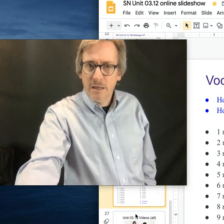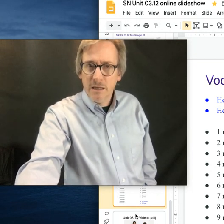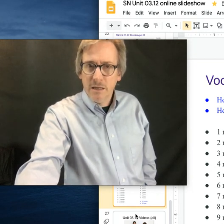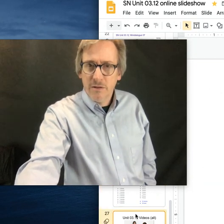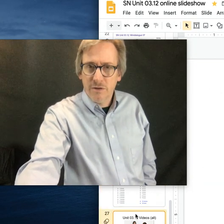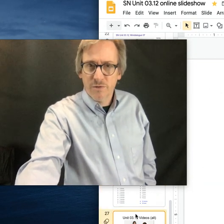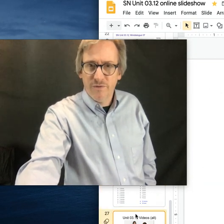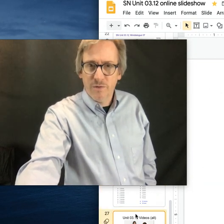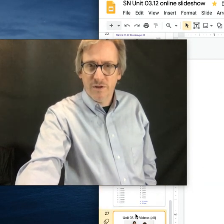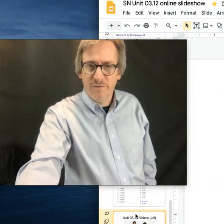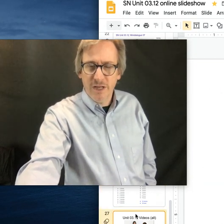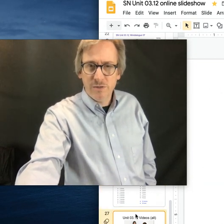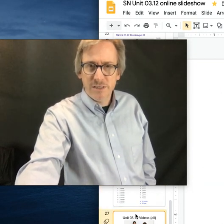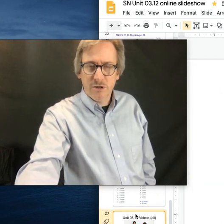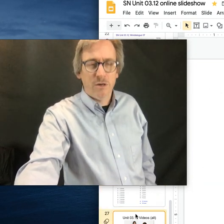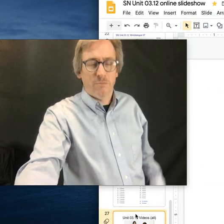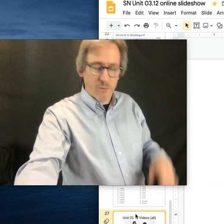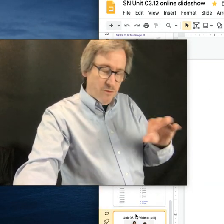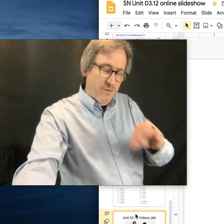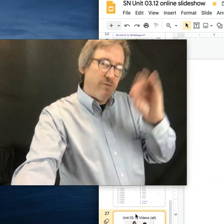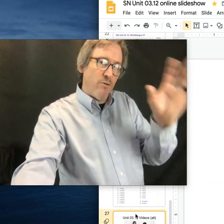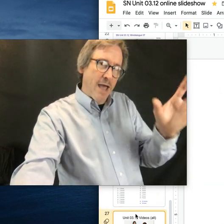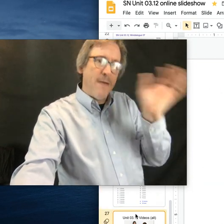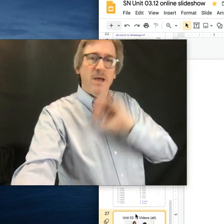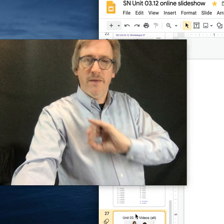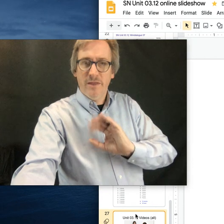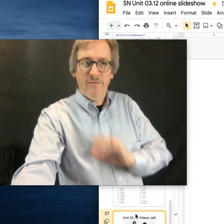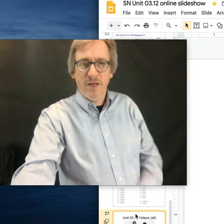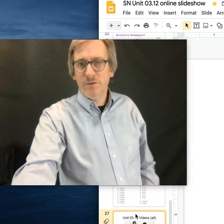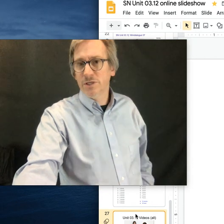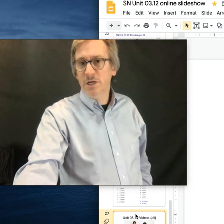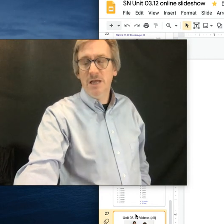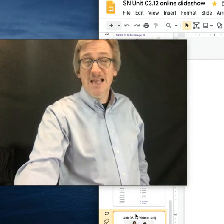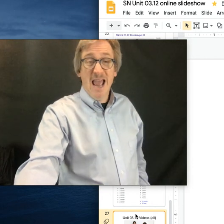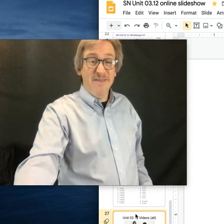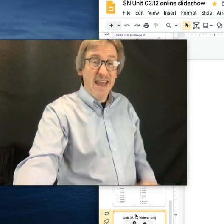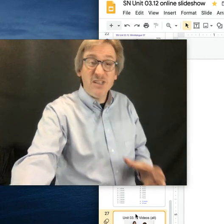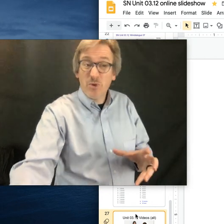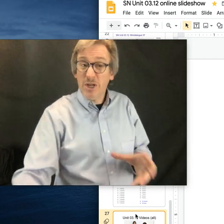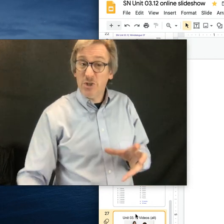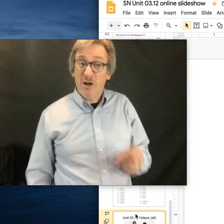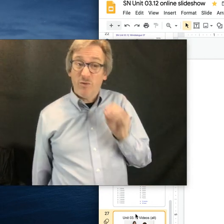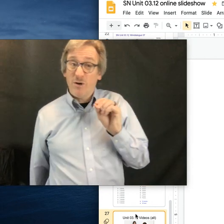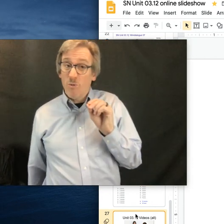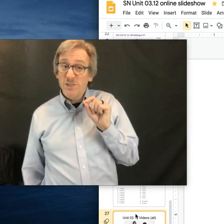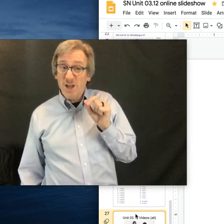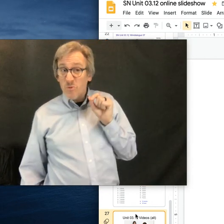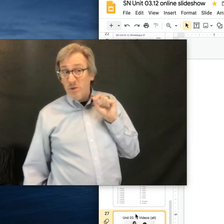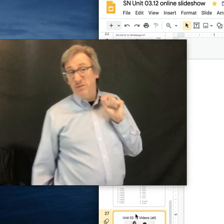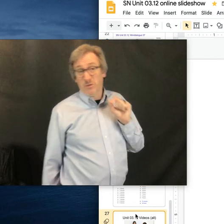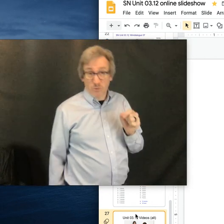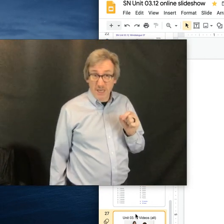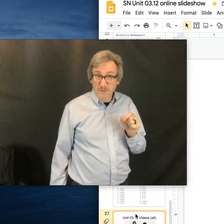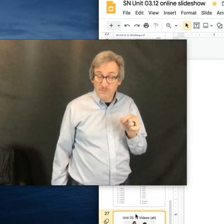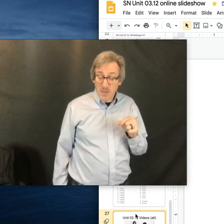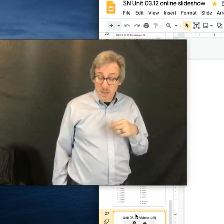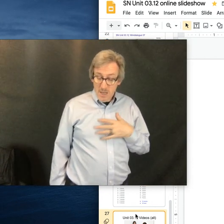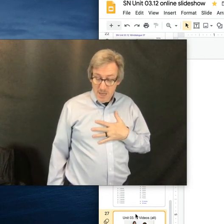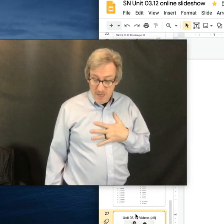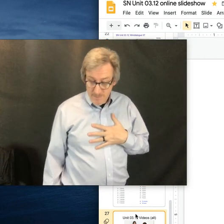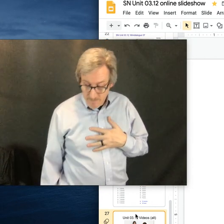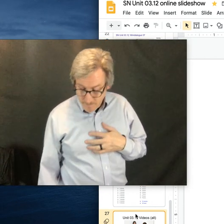And there's a review of the videos, a review of the vocab, and then the videos. And that is 312. We are almost done with 3.